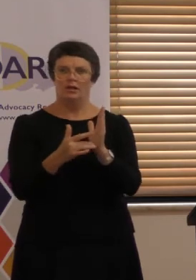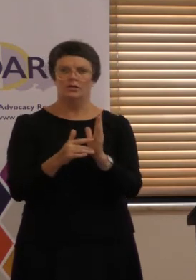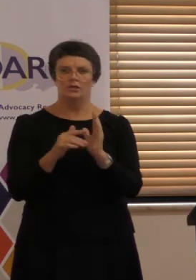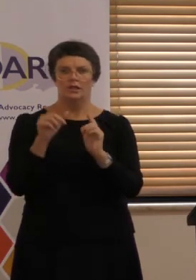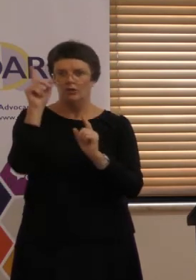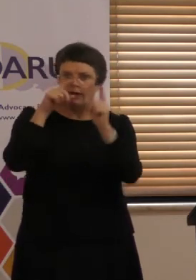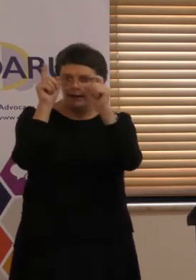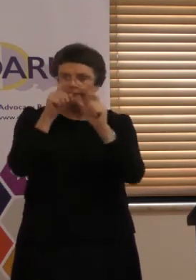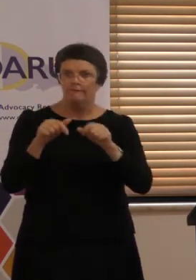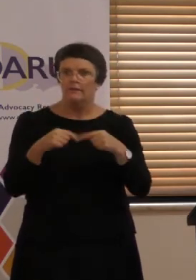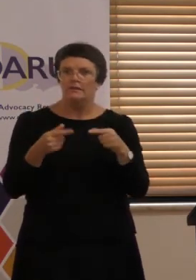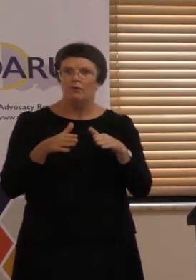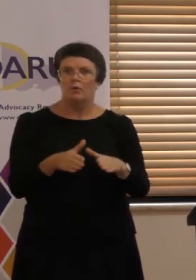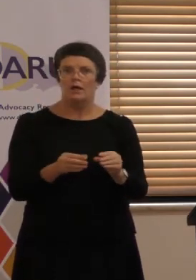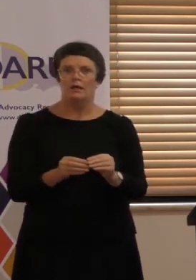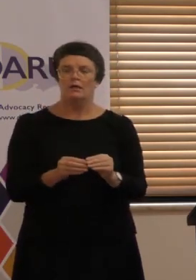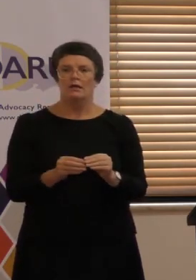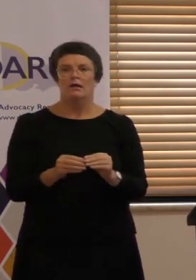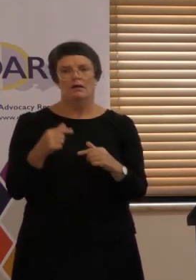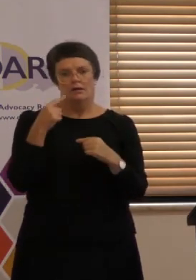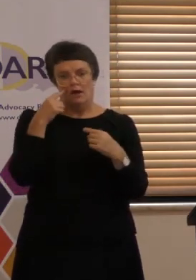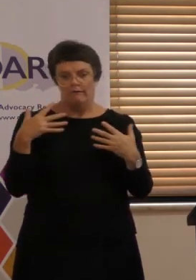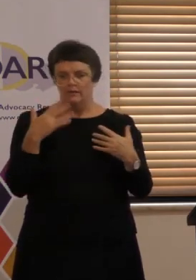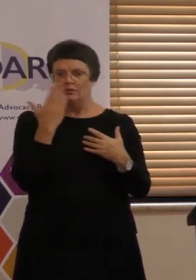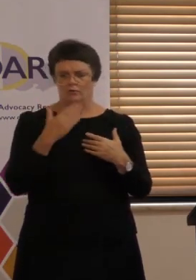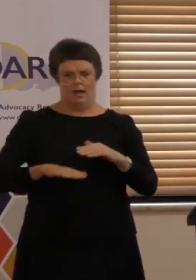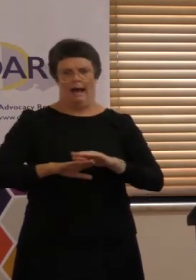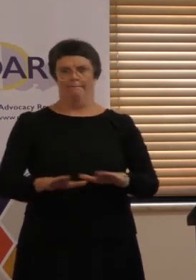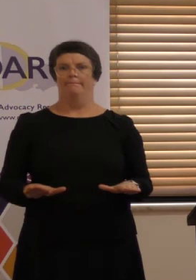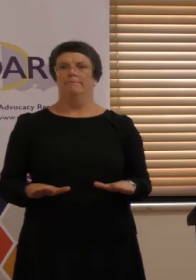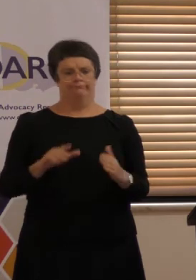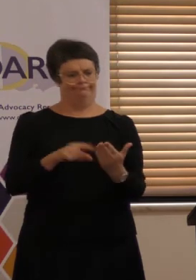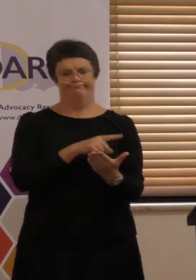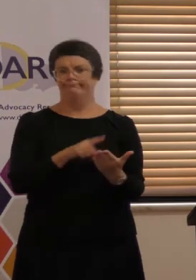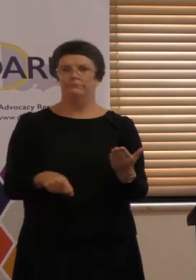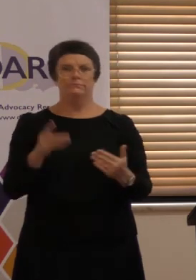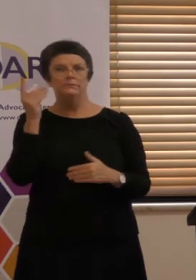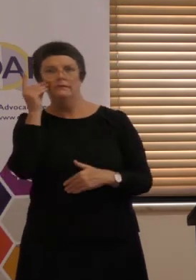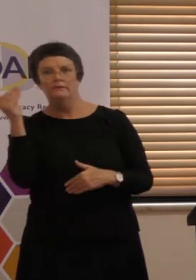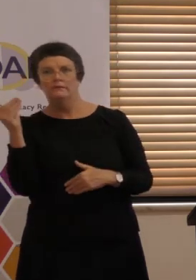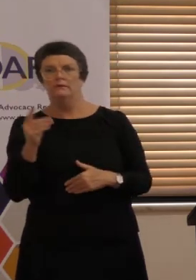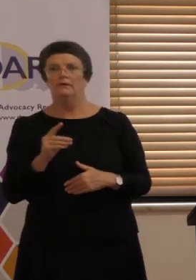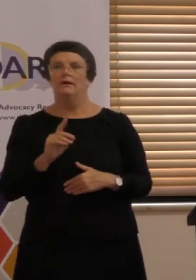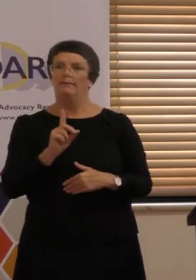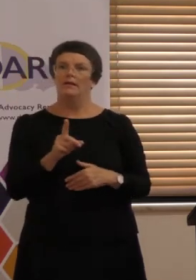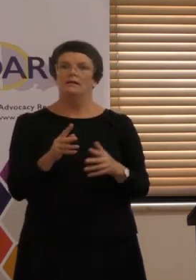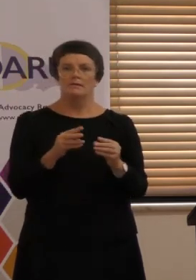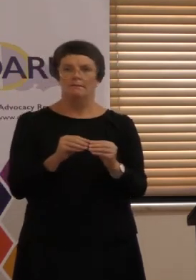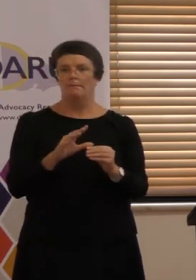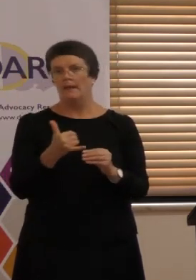instance, will ban the use of mobile phones for most students, but if you have a student who is using that as a sensory tool for